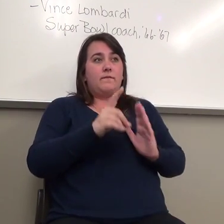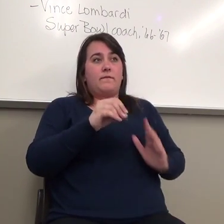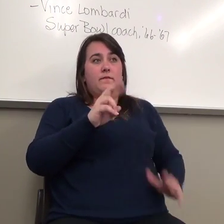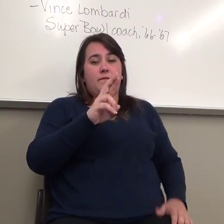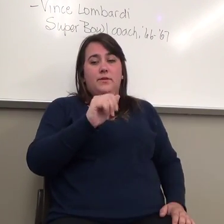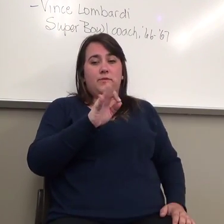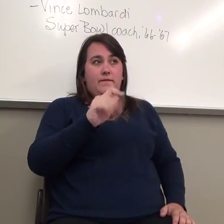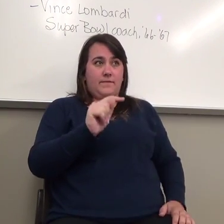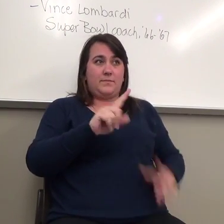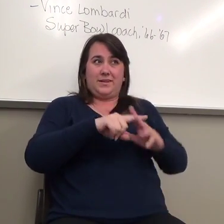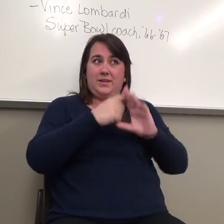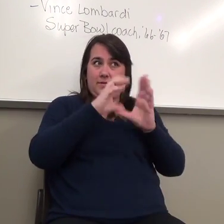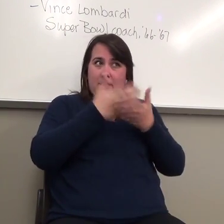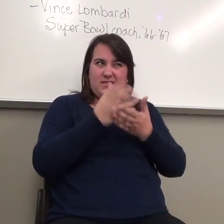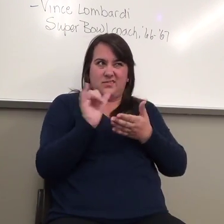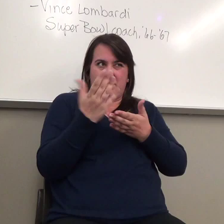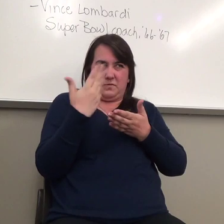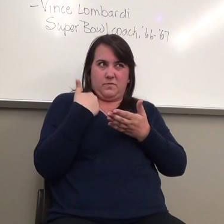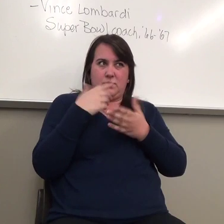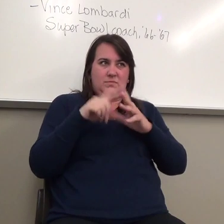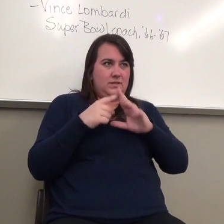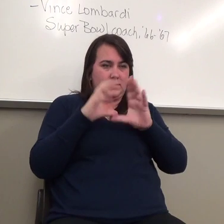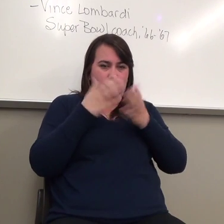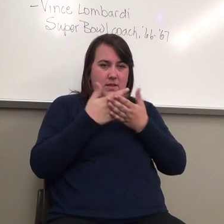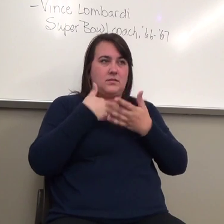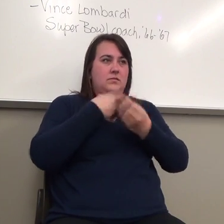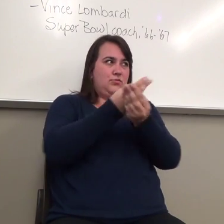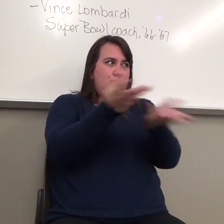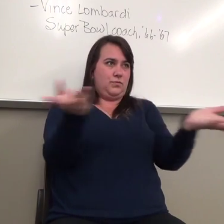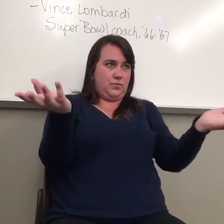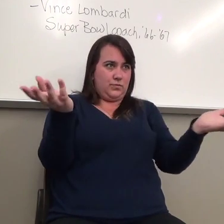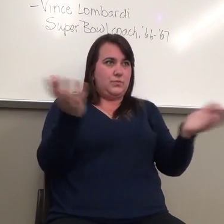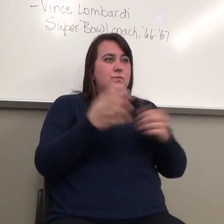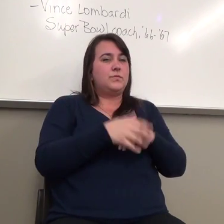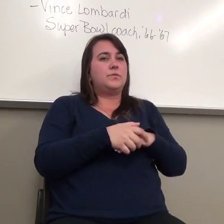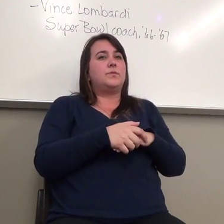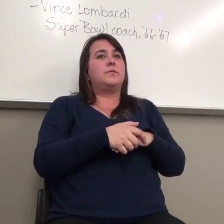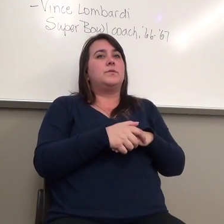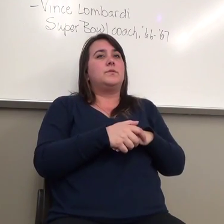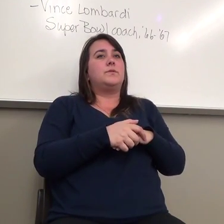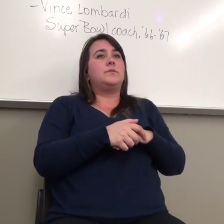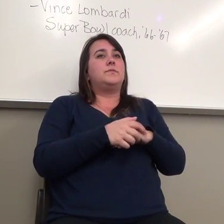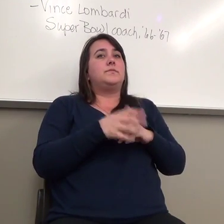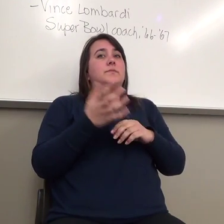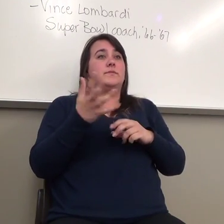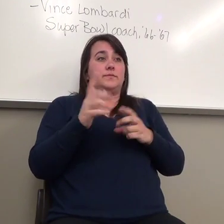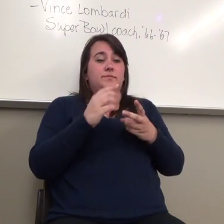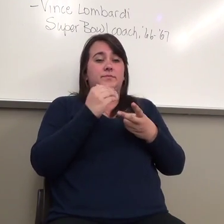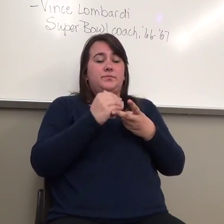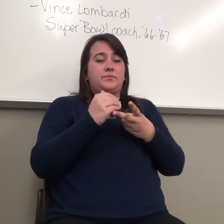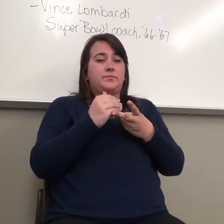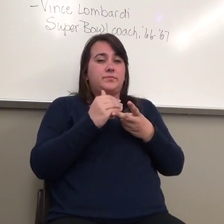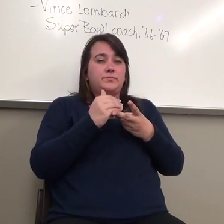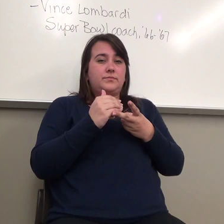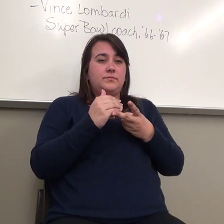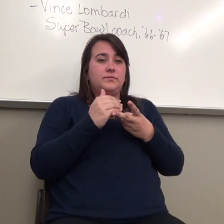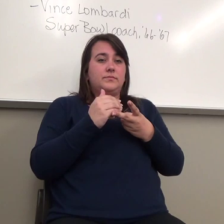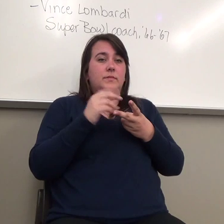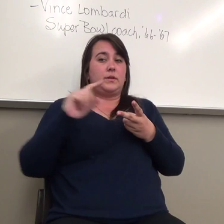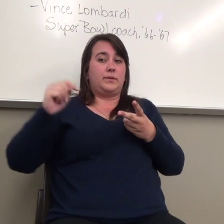start of class like we did before, and then I'll distribute them. We also, this day